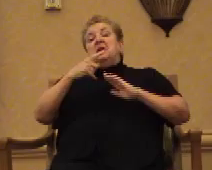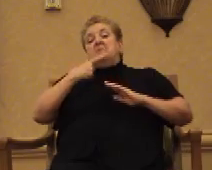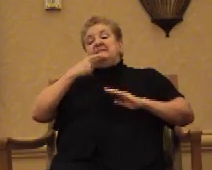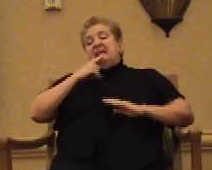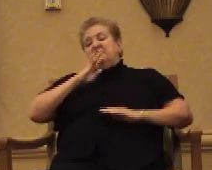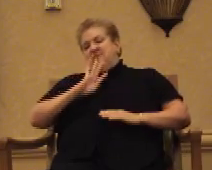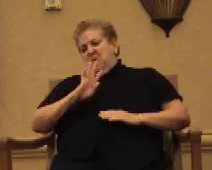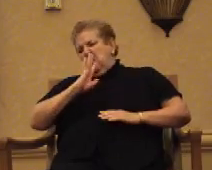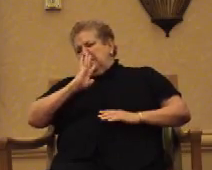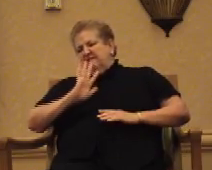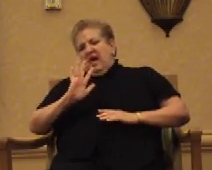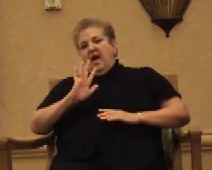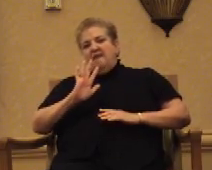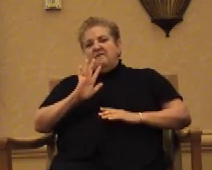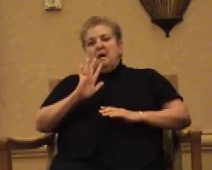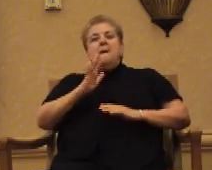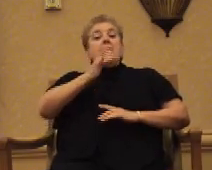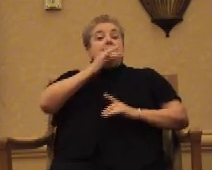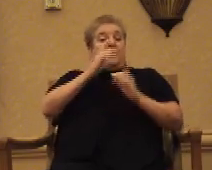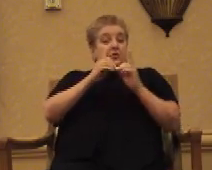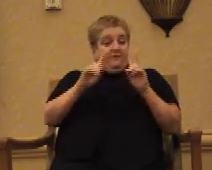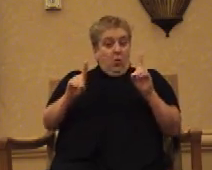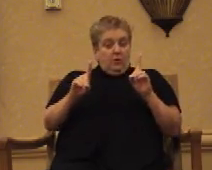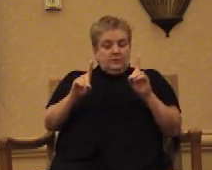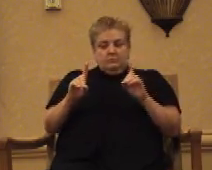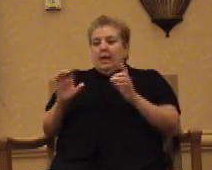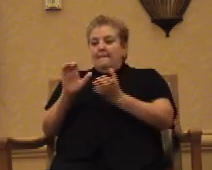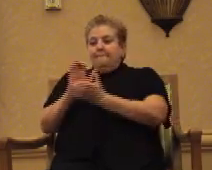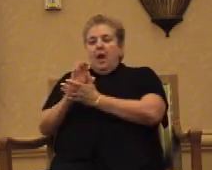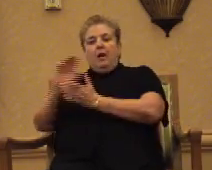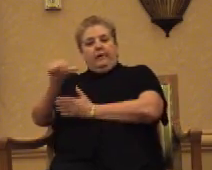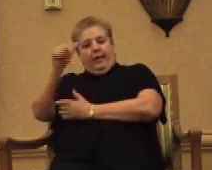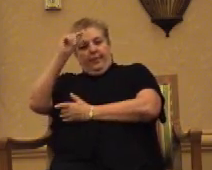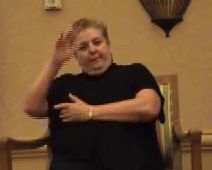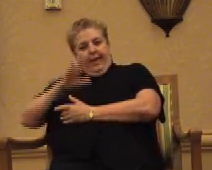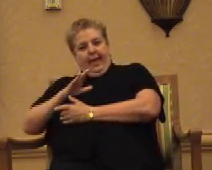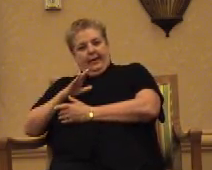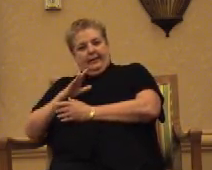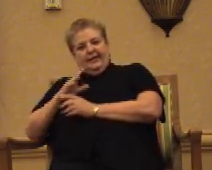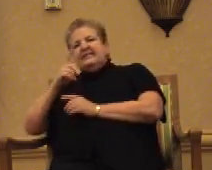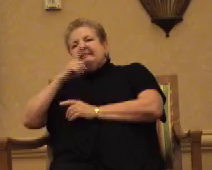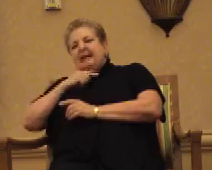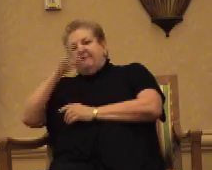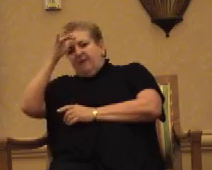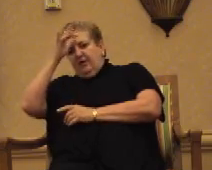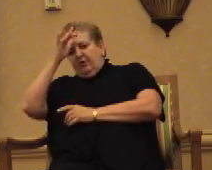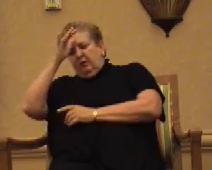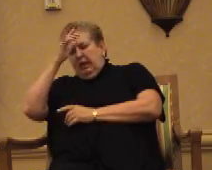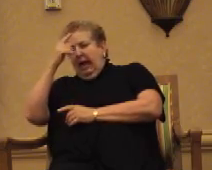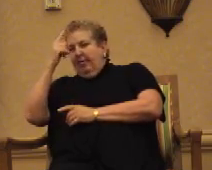my stepfather. I think there was a little overlap in the relationships.